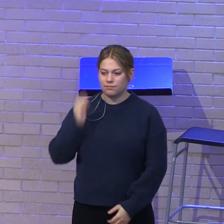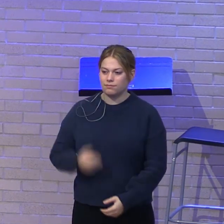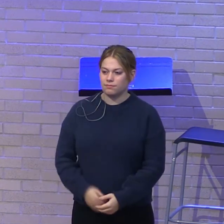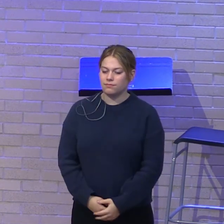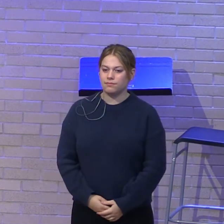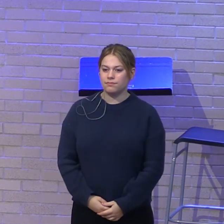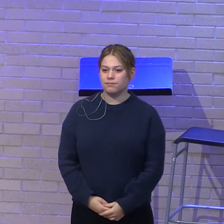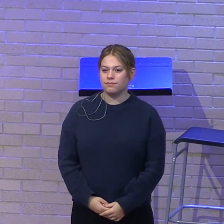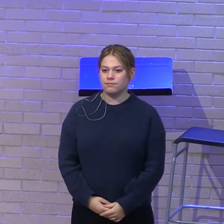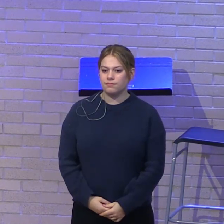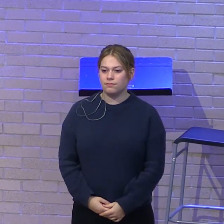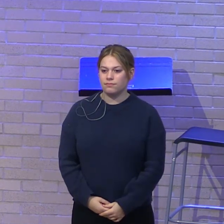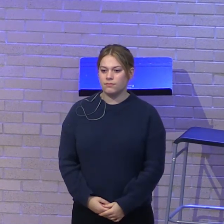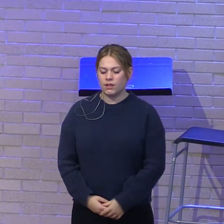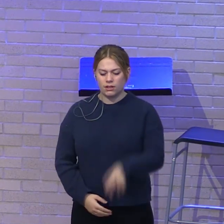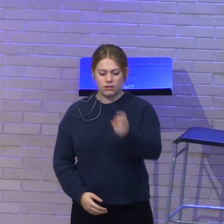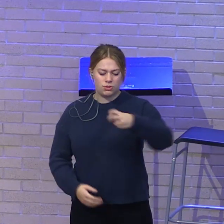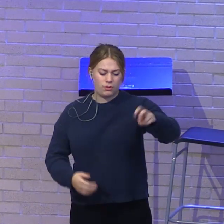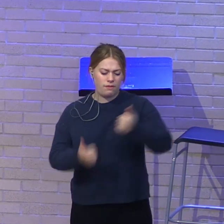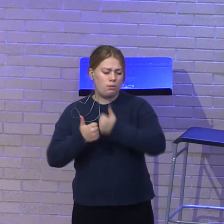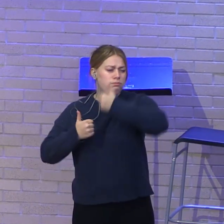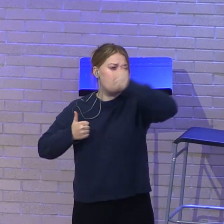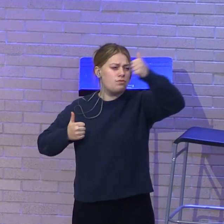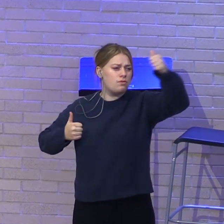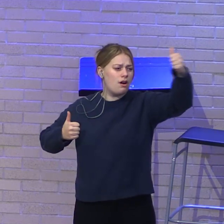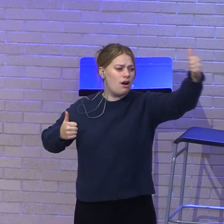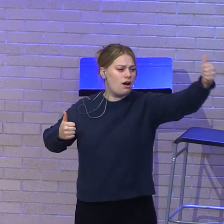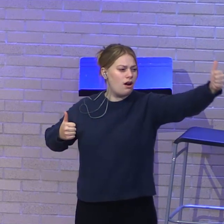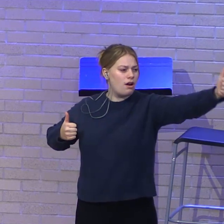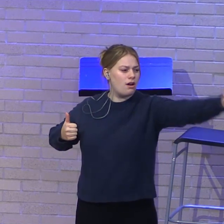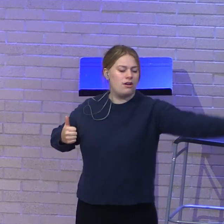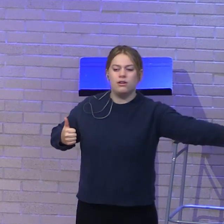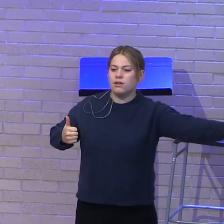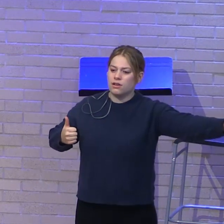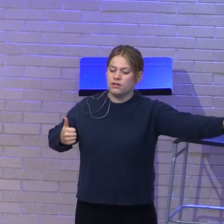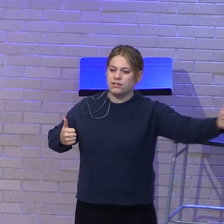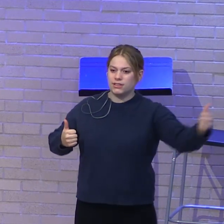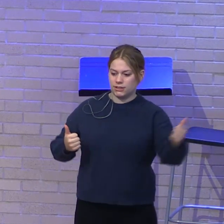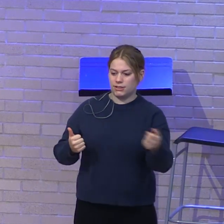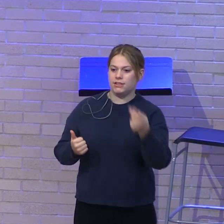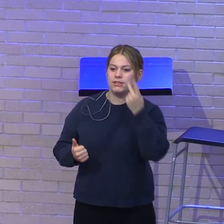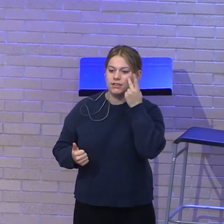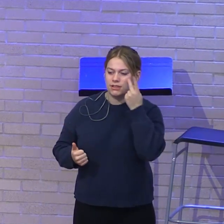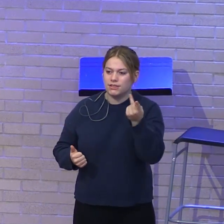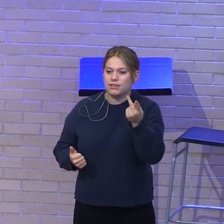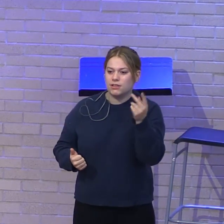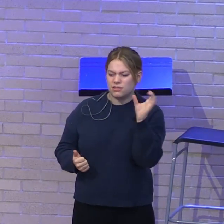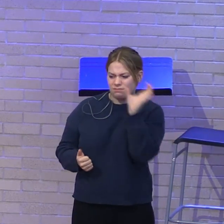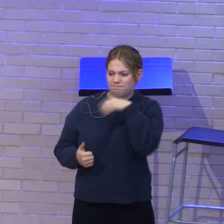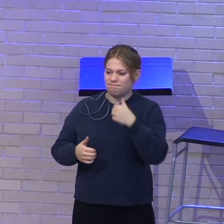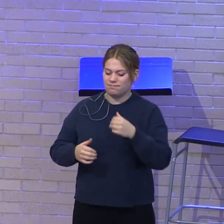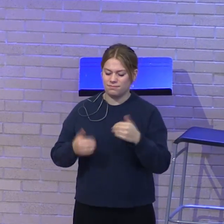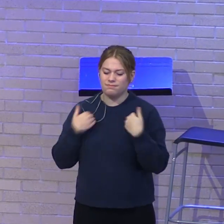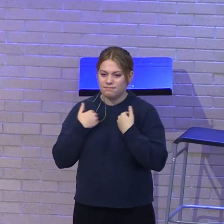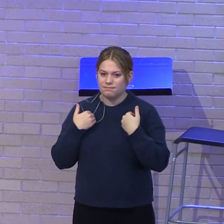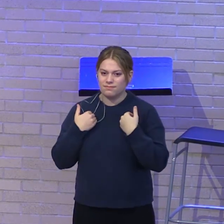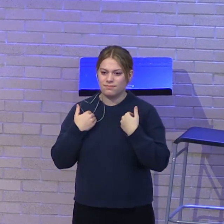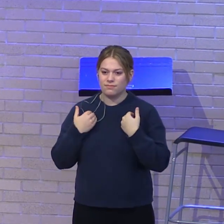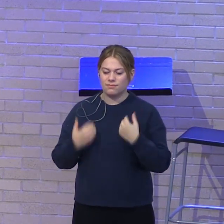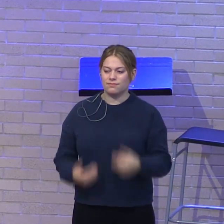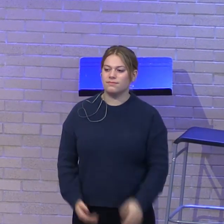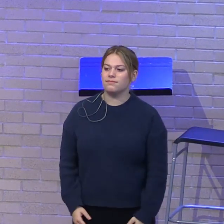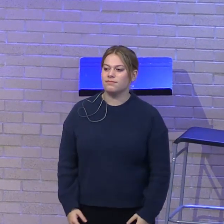But while I have traveled across the world to pursue these weird creatures that I love, what I really care about